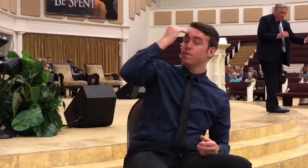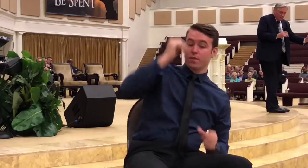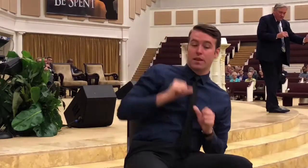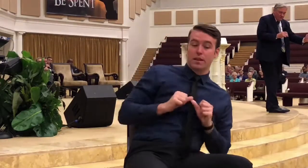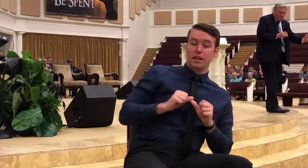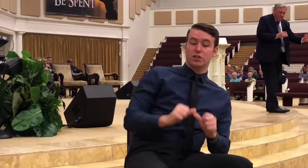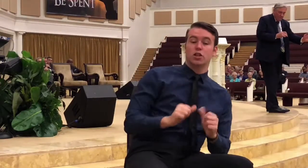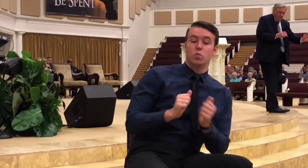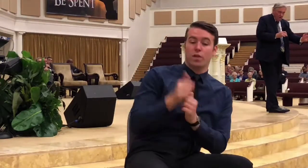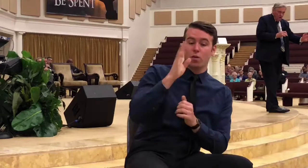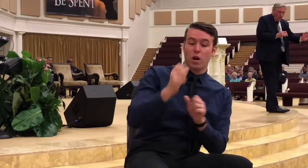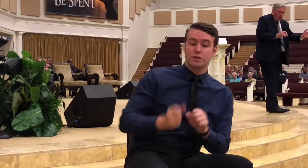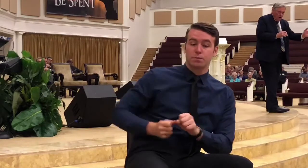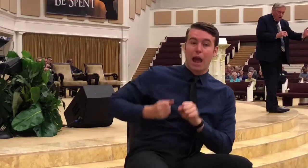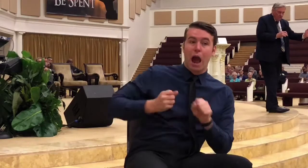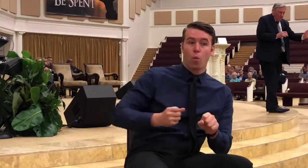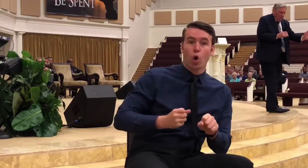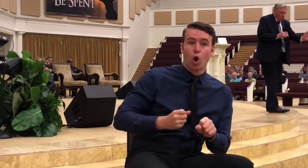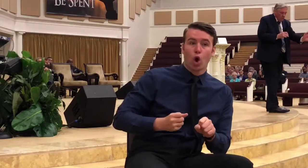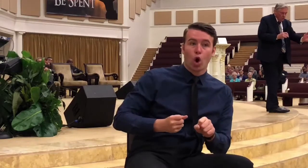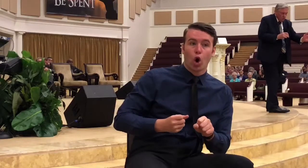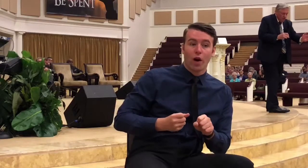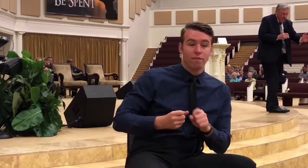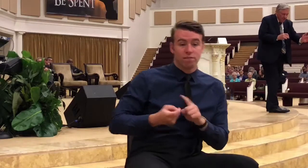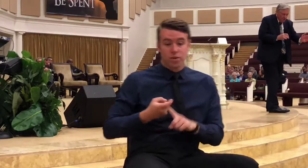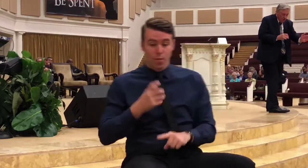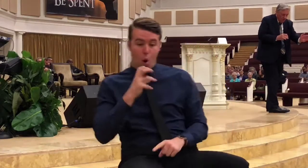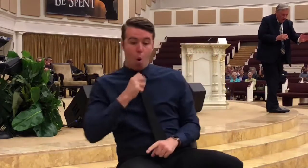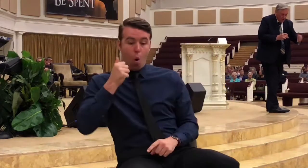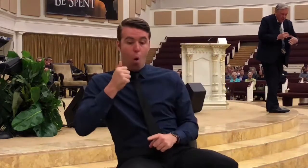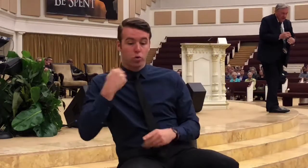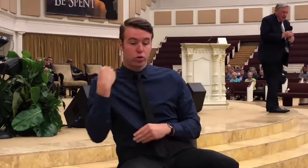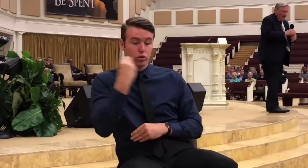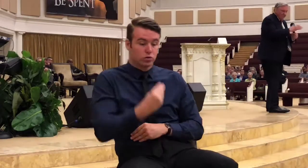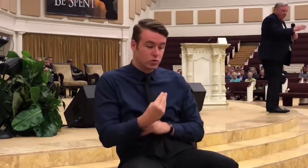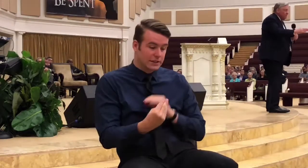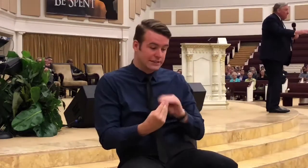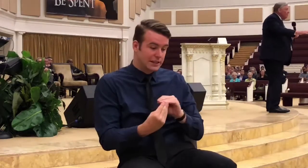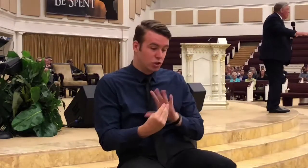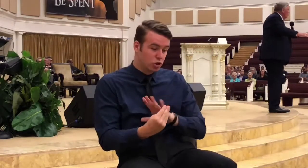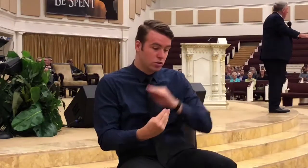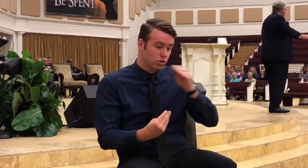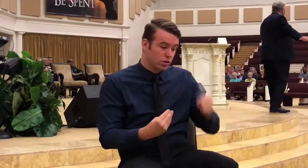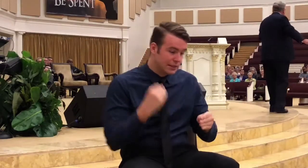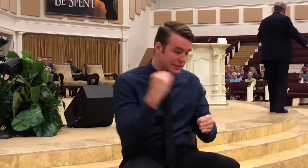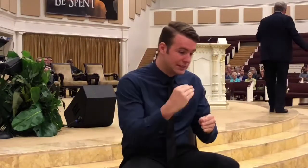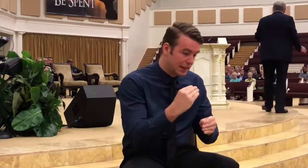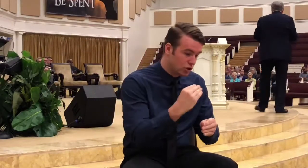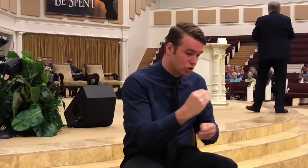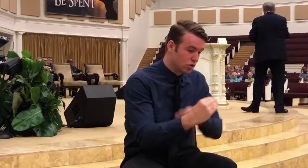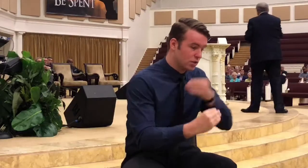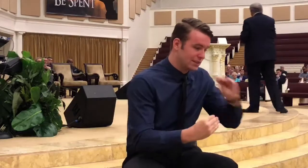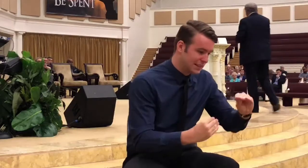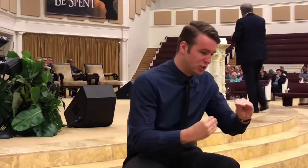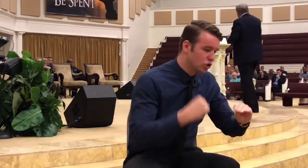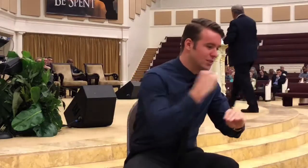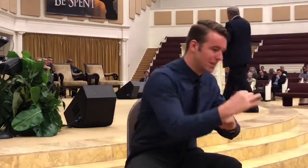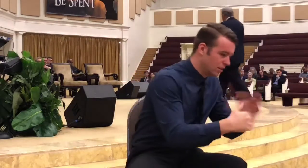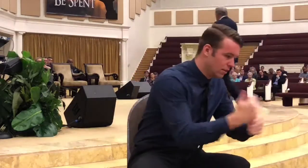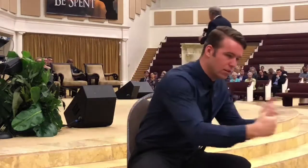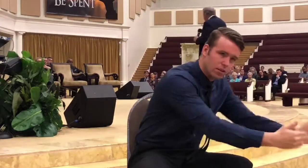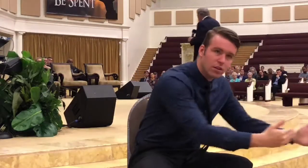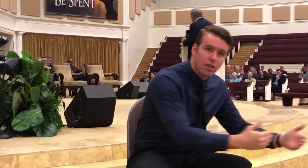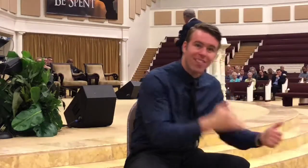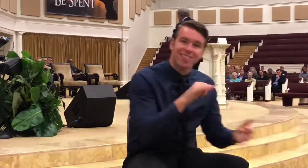God sweeping from older to next generation and from them right on down the line. This has been going on, and